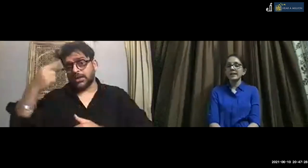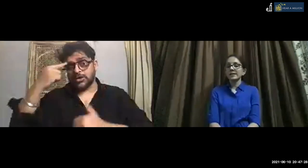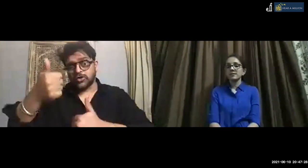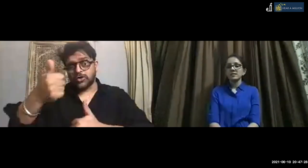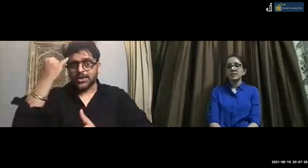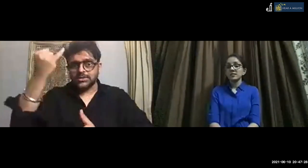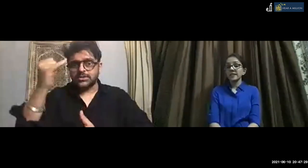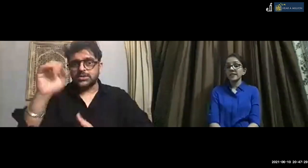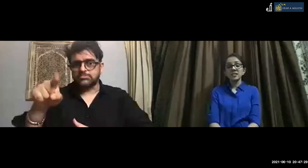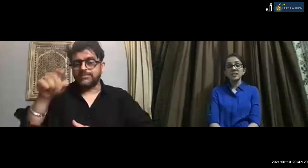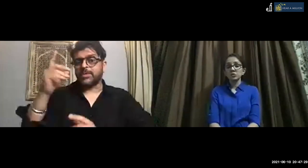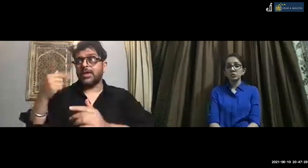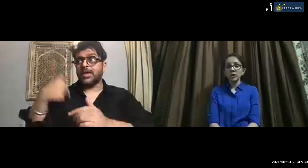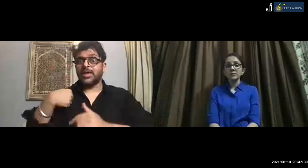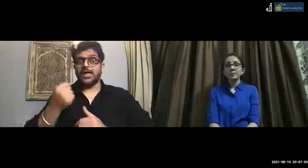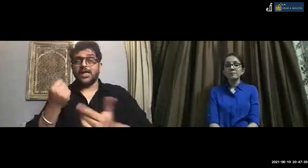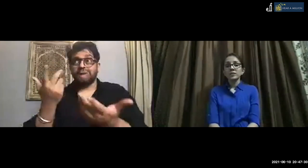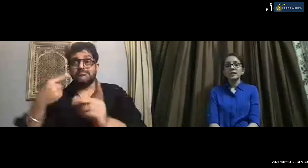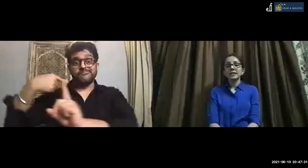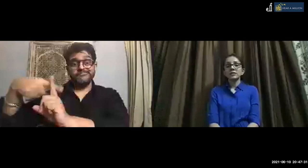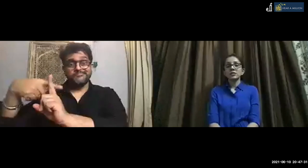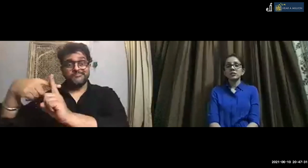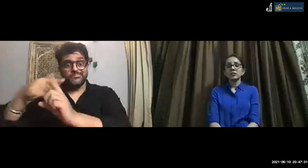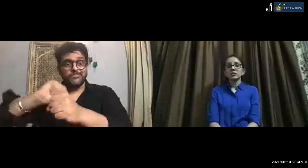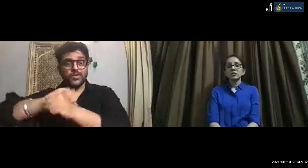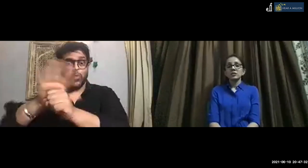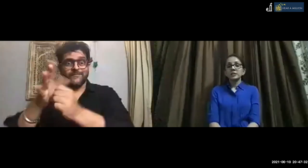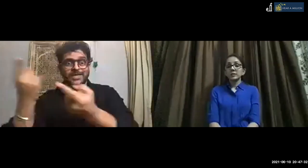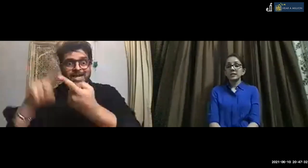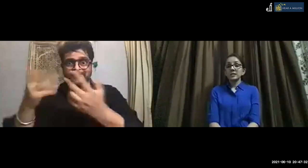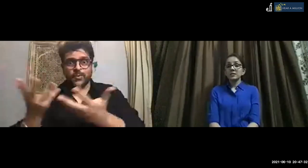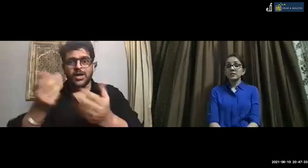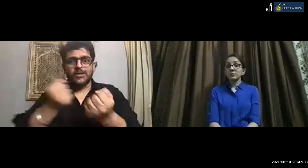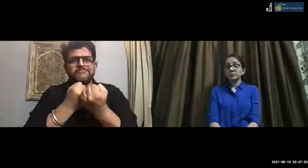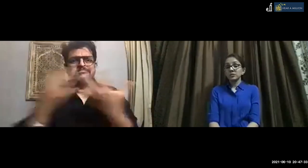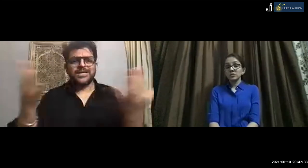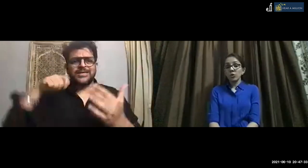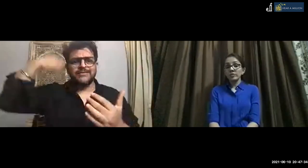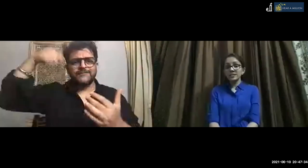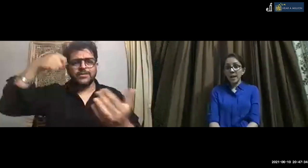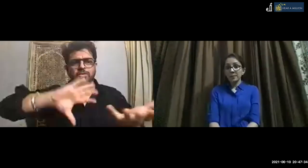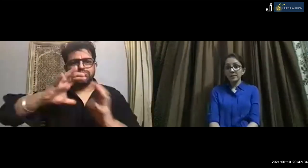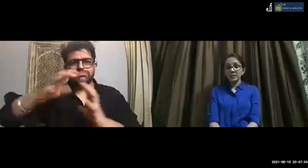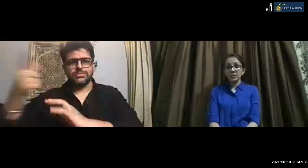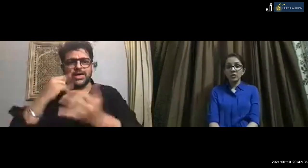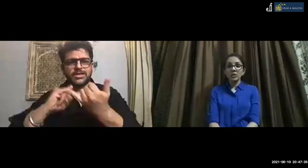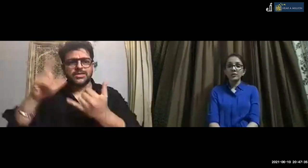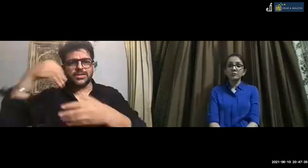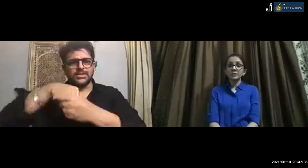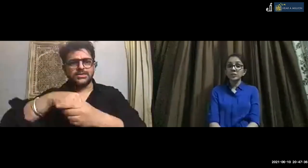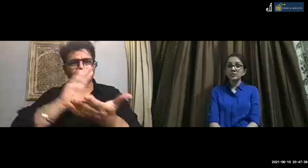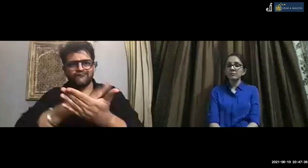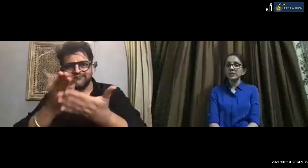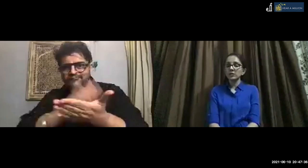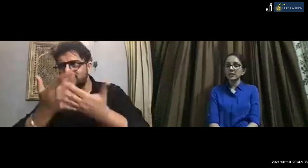in and learn again. I think it's a good thought, and it will. Since COVID has happened, you know, a lot